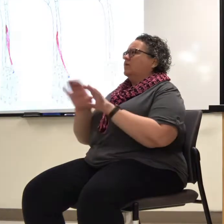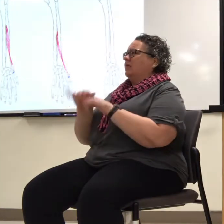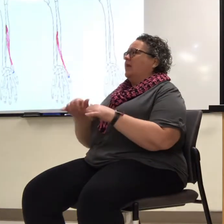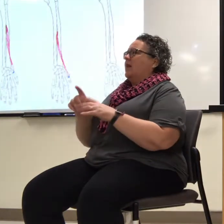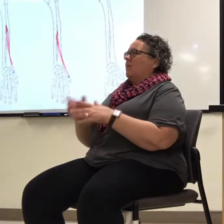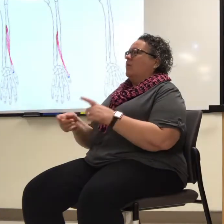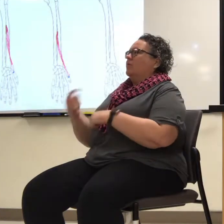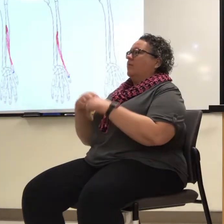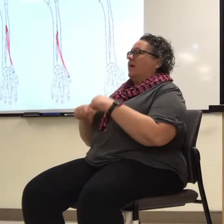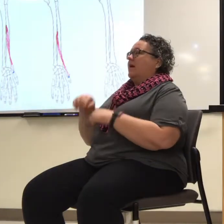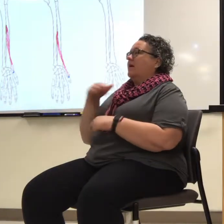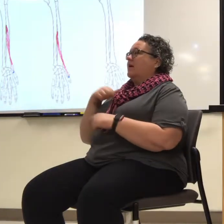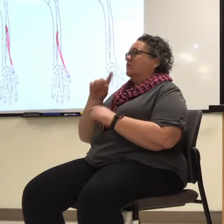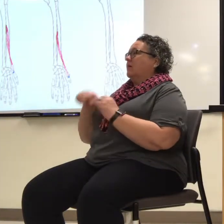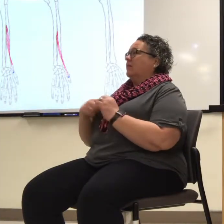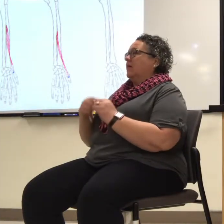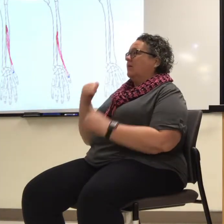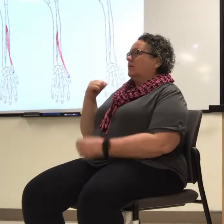phalanx,